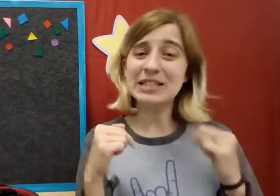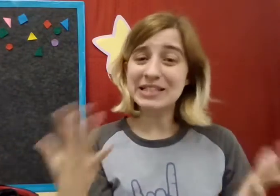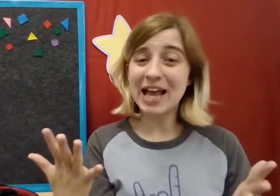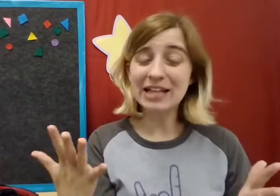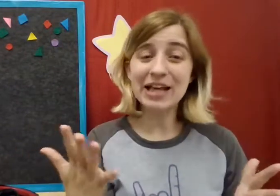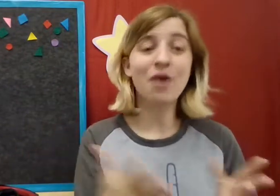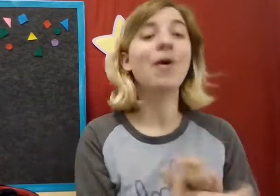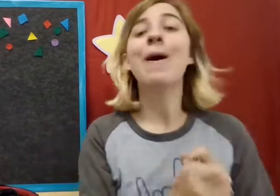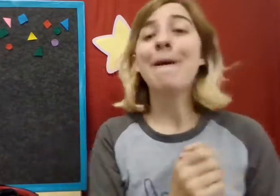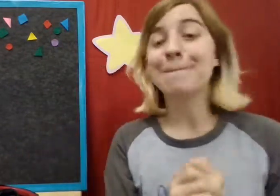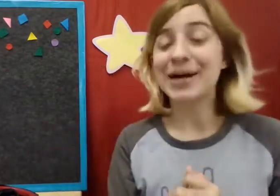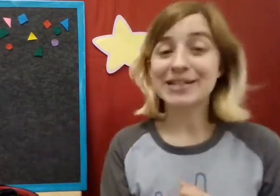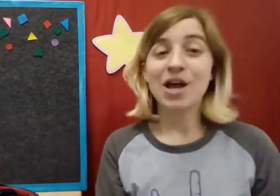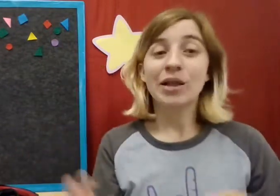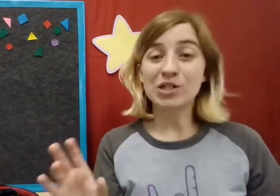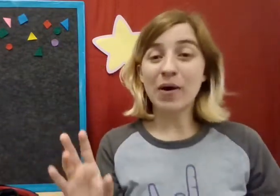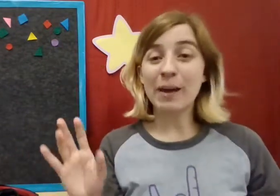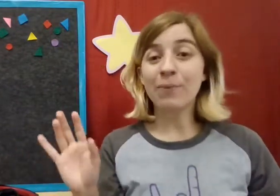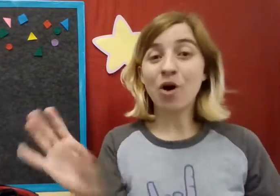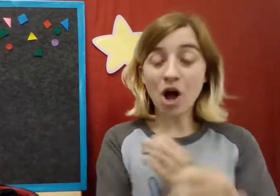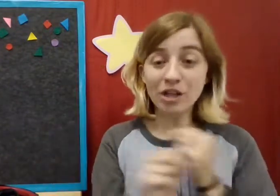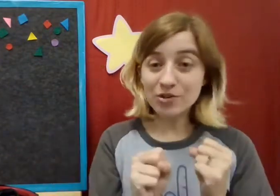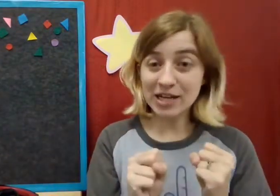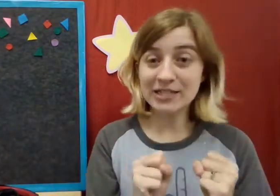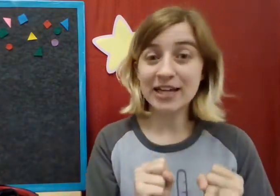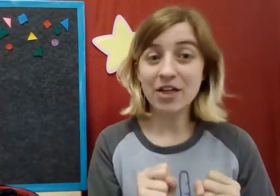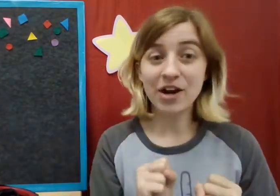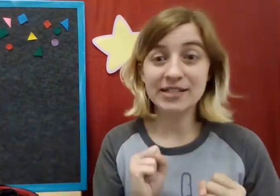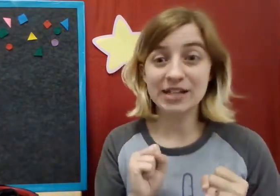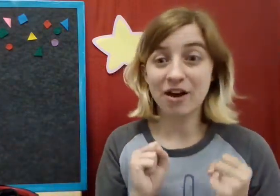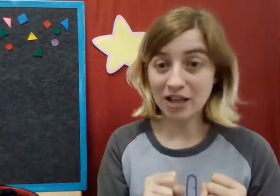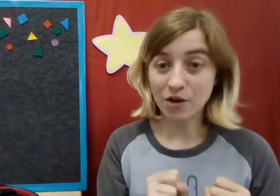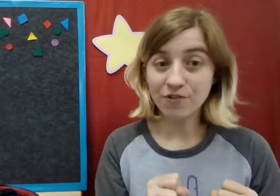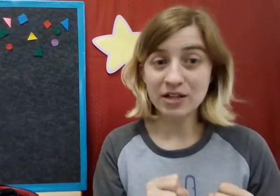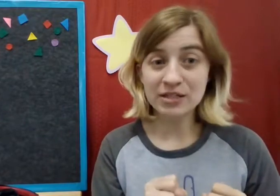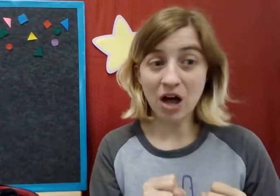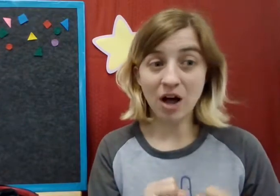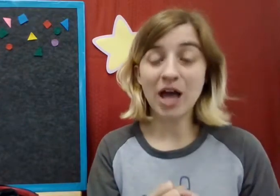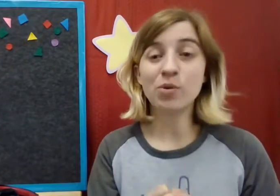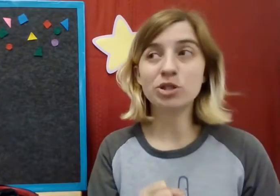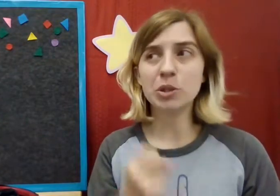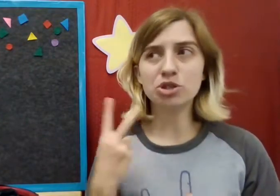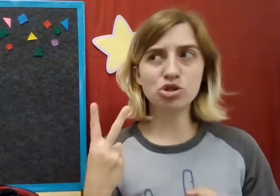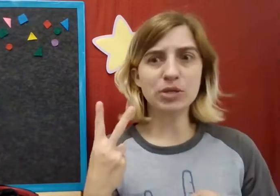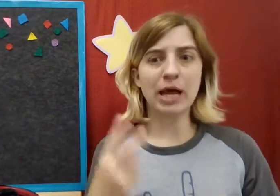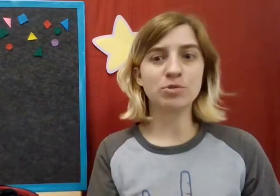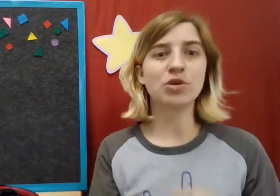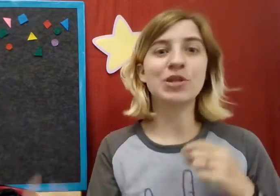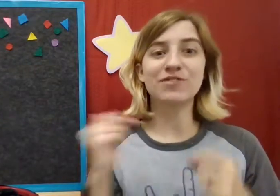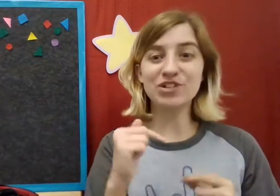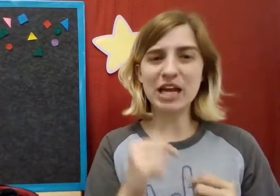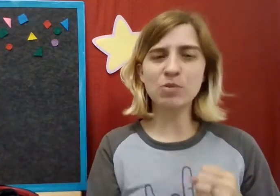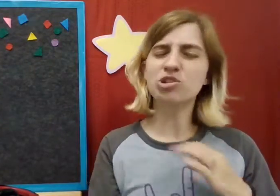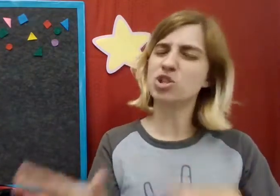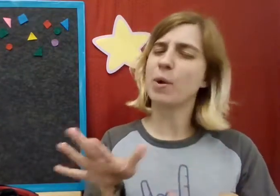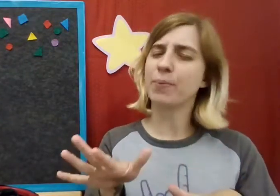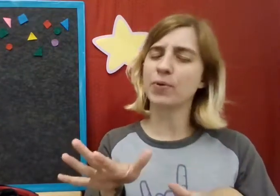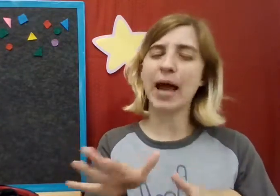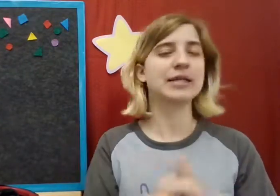say hello. But let's go ahead and put all of those signs together and sing our Hello Friend song. And we'll do it two times. So this first time, we'll just do a practice